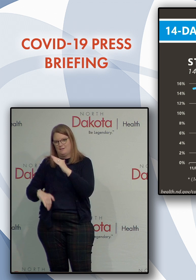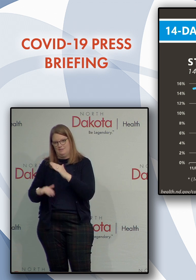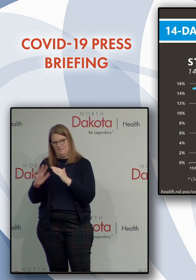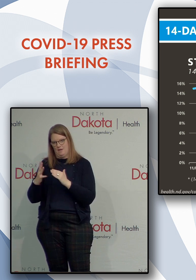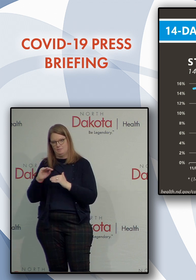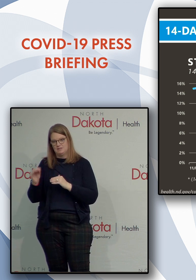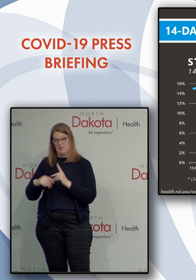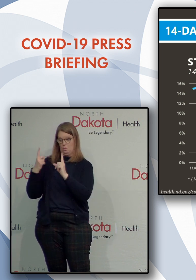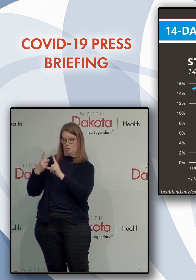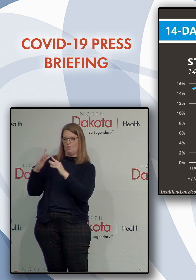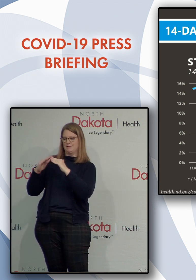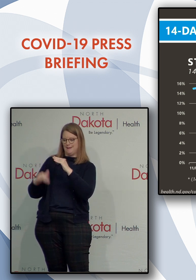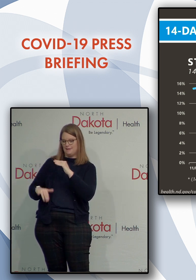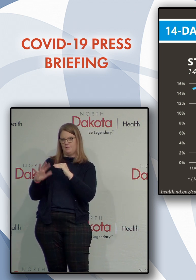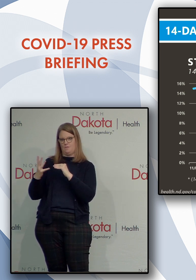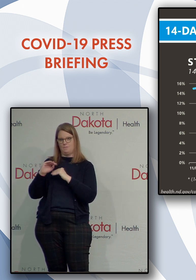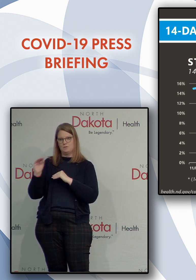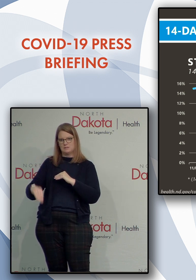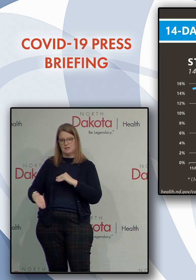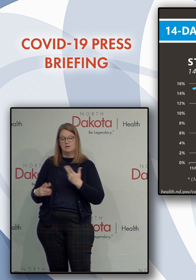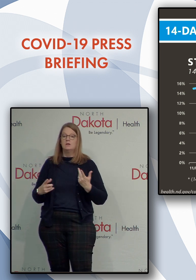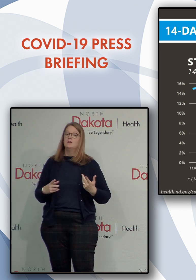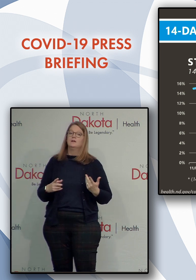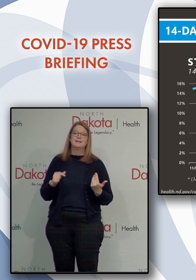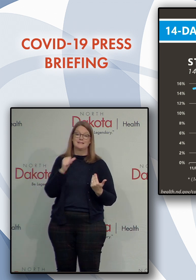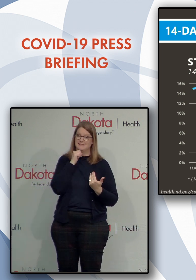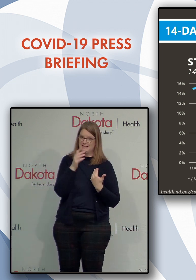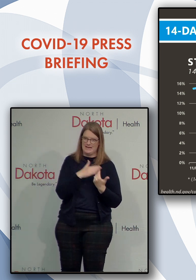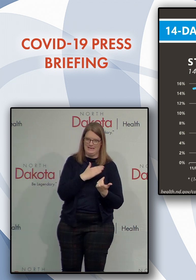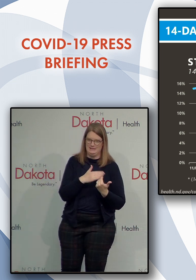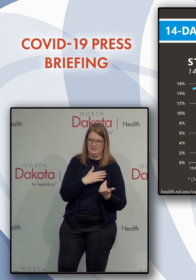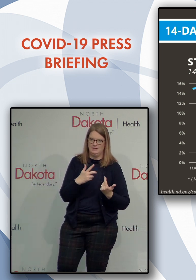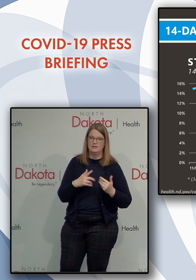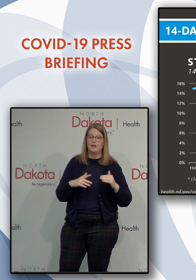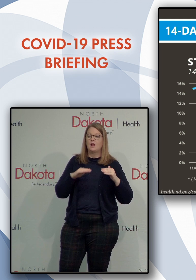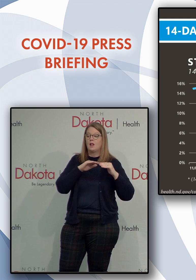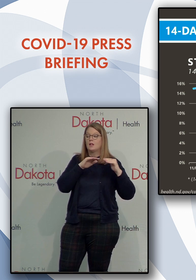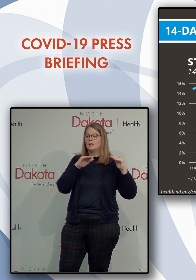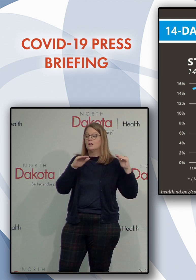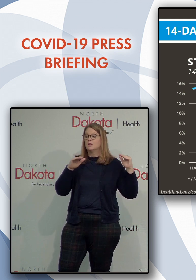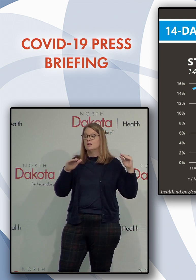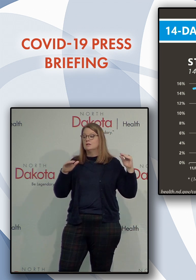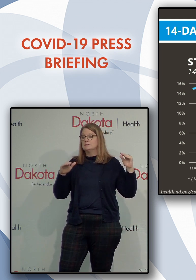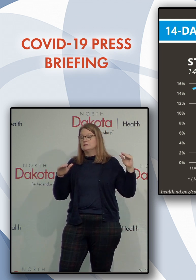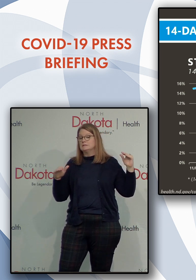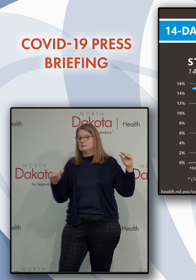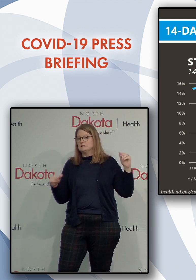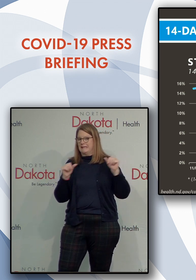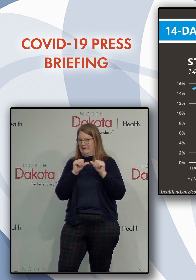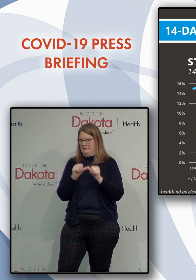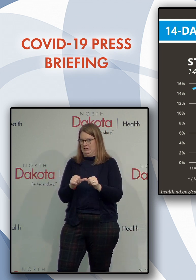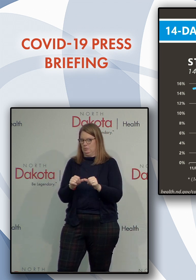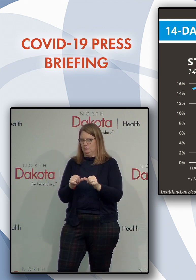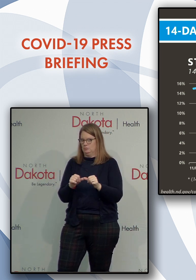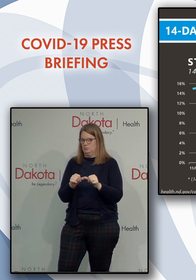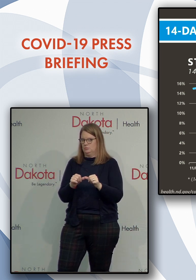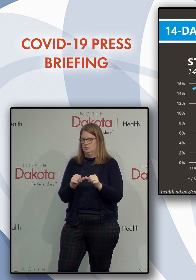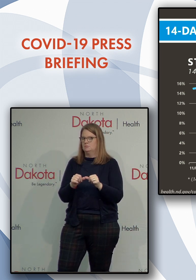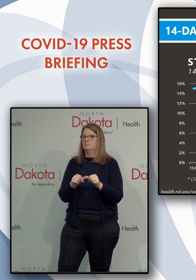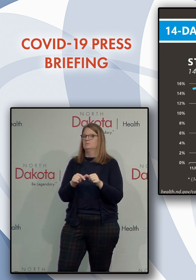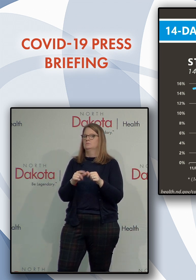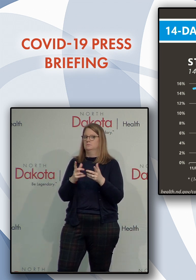Dakotan keeps doing their part, this is on the easy part. We're going downhill now. Just keep doing what you're doing, and we're going to continue to